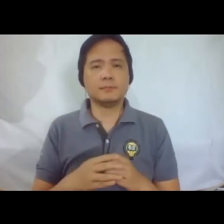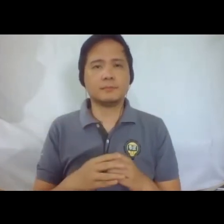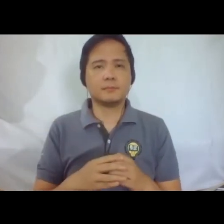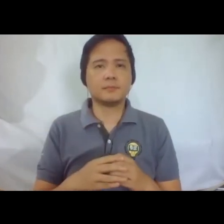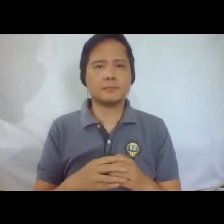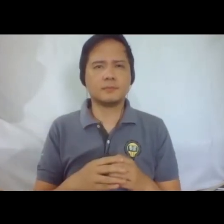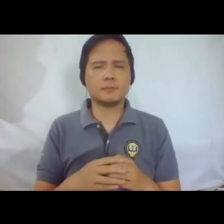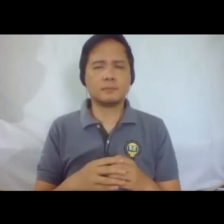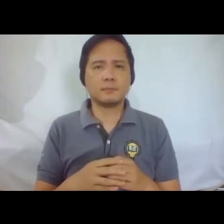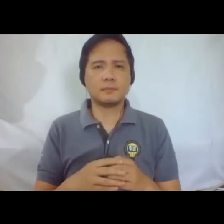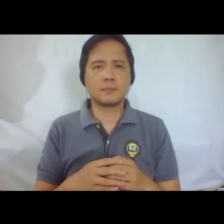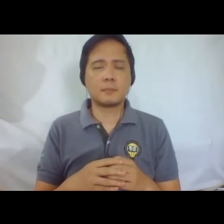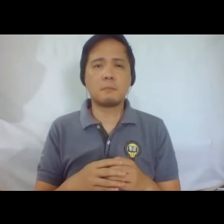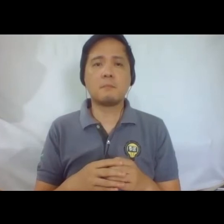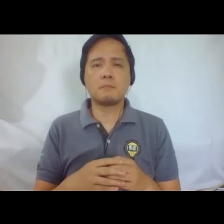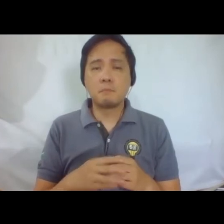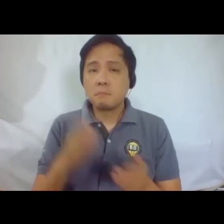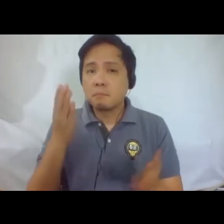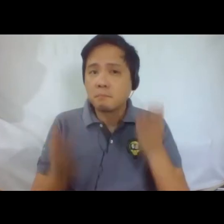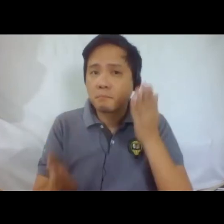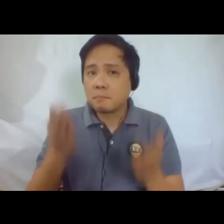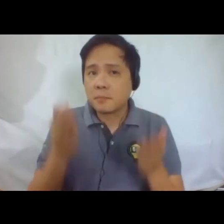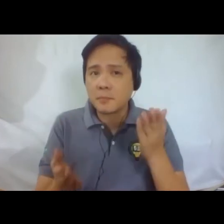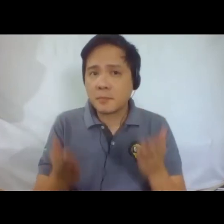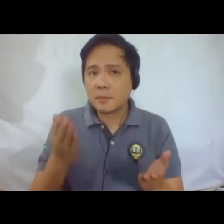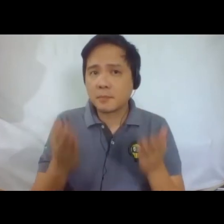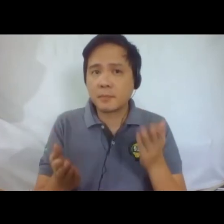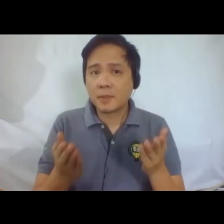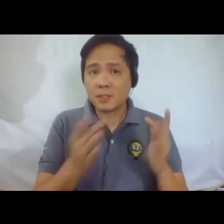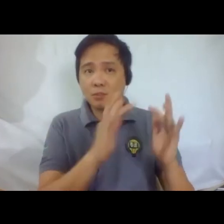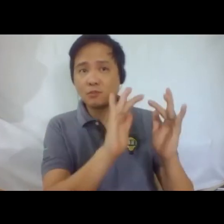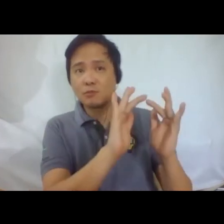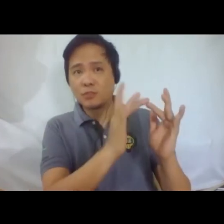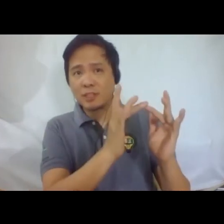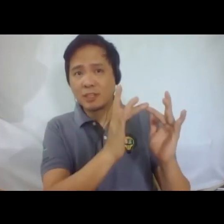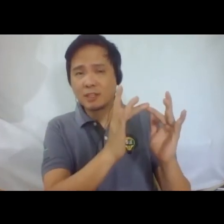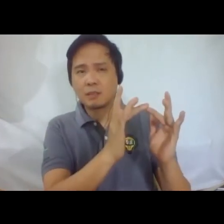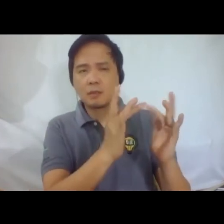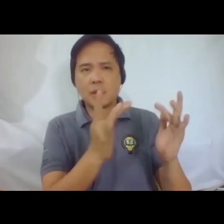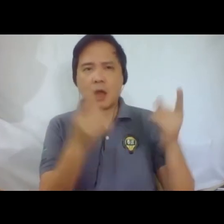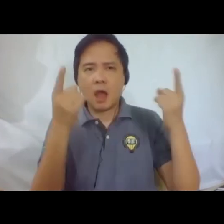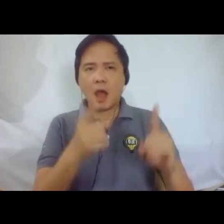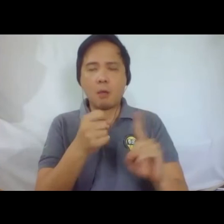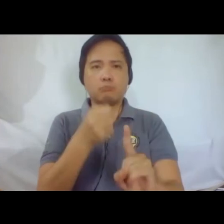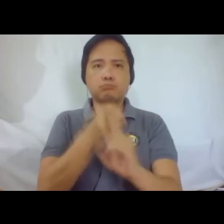internet, maybe the situation with coronavirus may be getting worse in the Philippines.